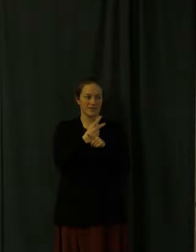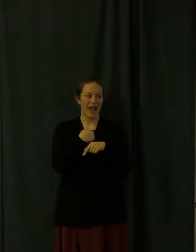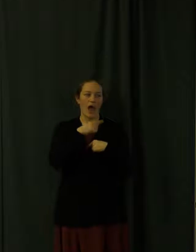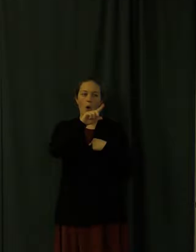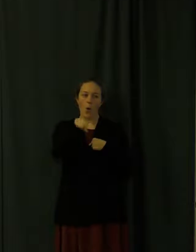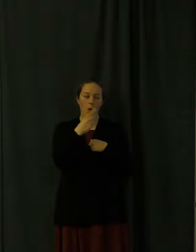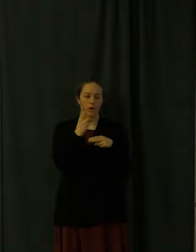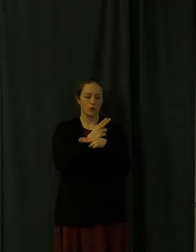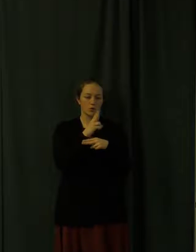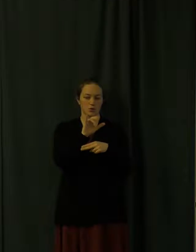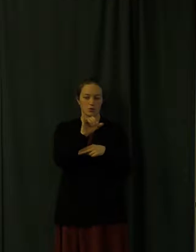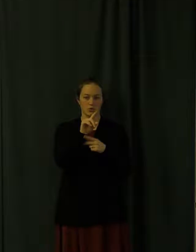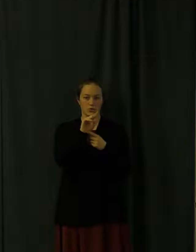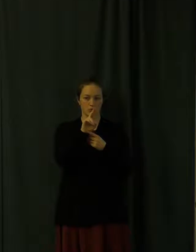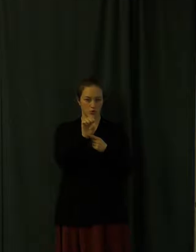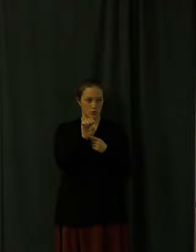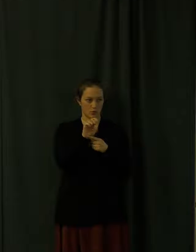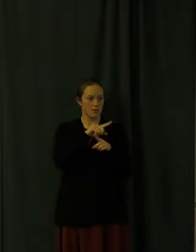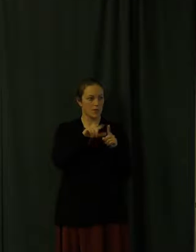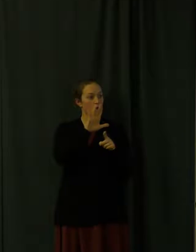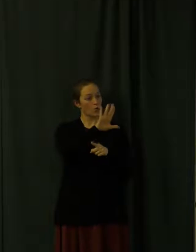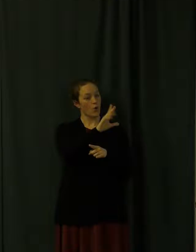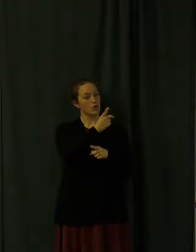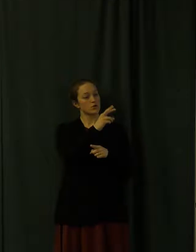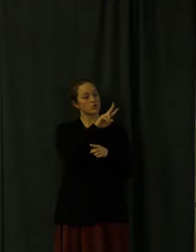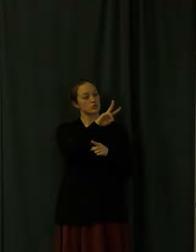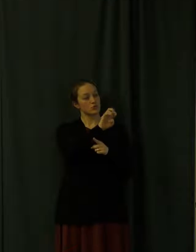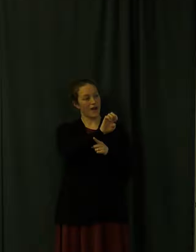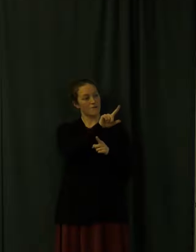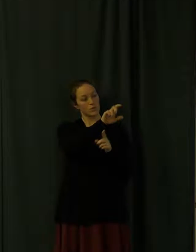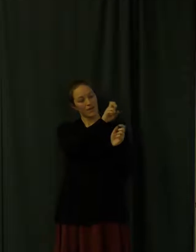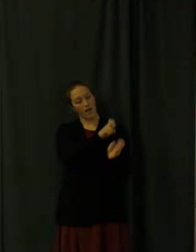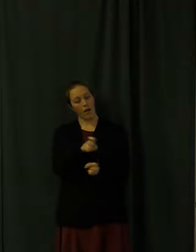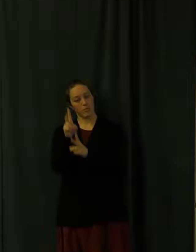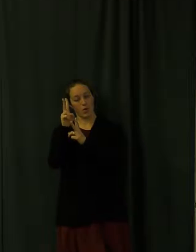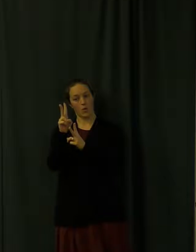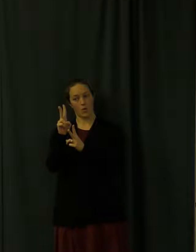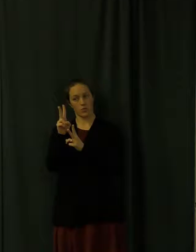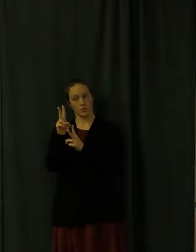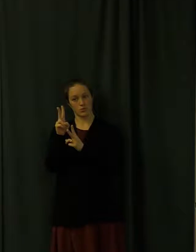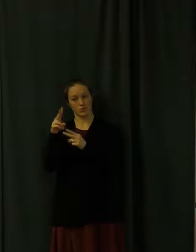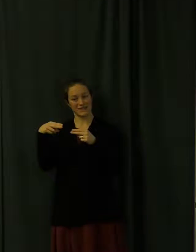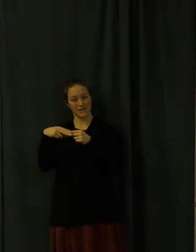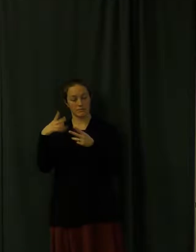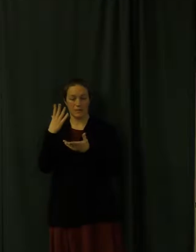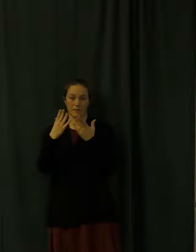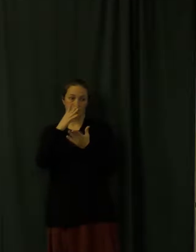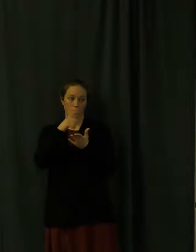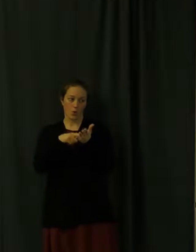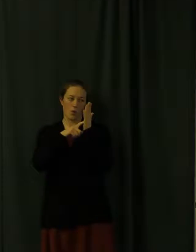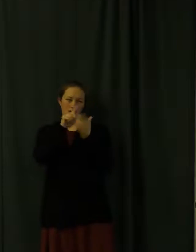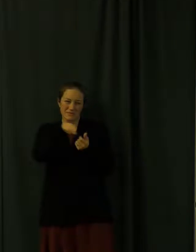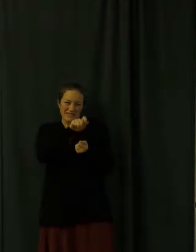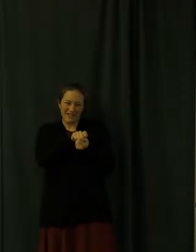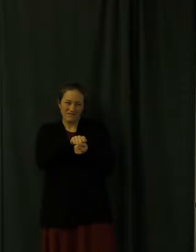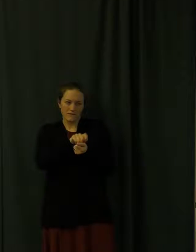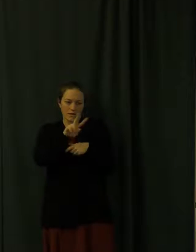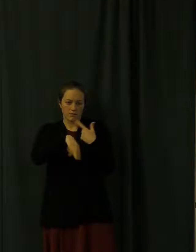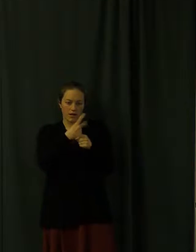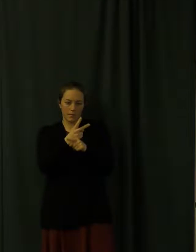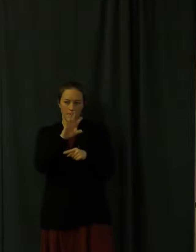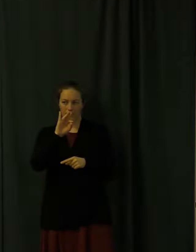YouTube videos, but I know that you can upload files from your drive to Google Slides, but maybe they only like a certain file type. So